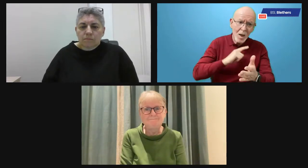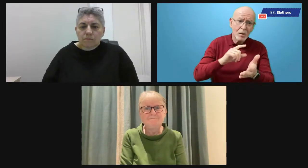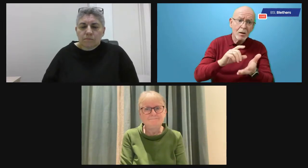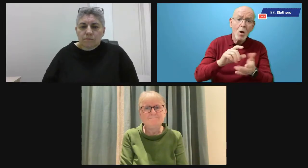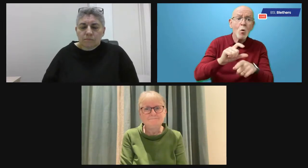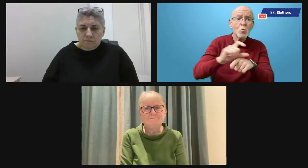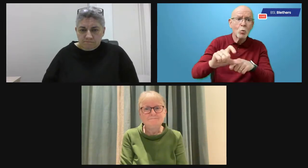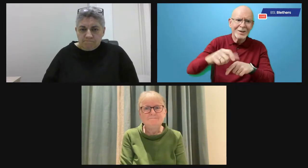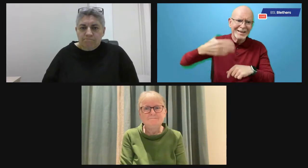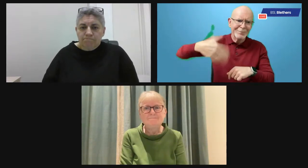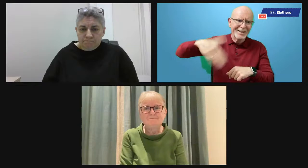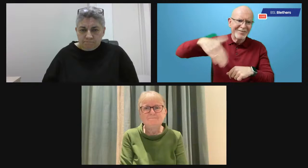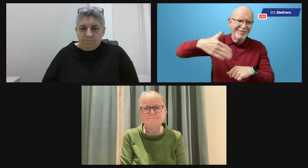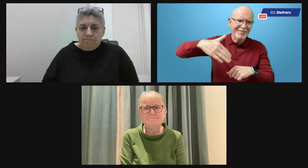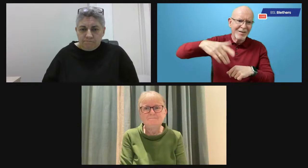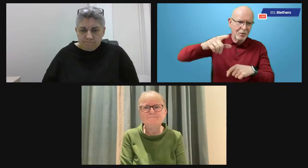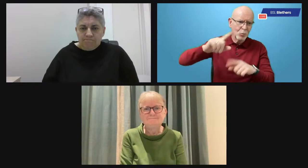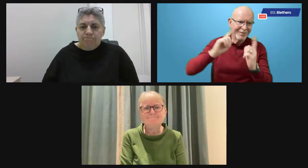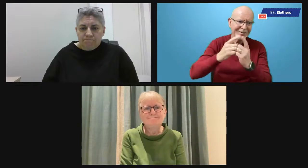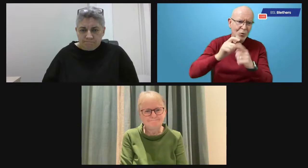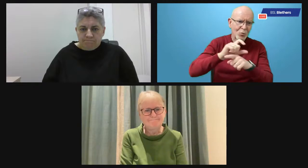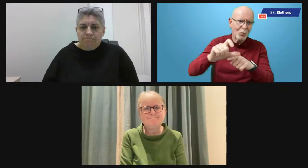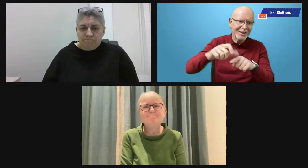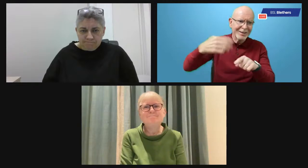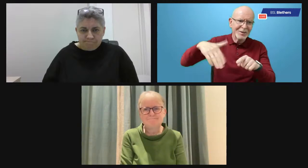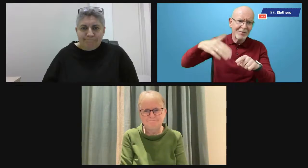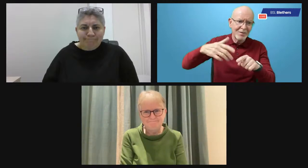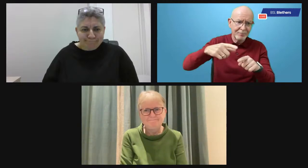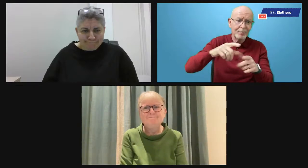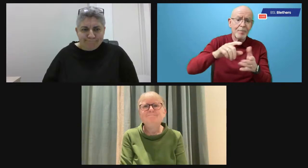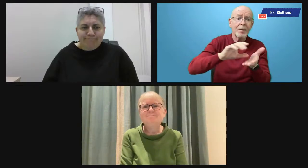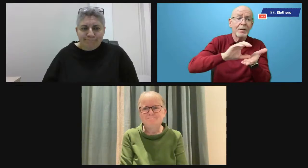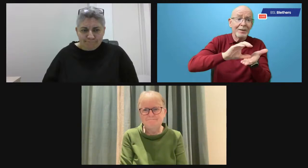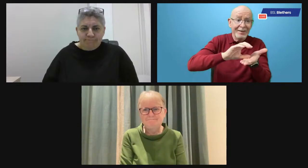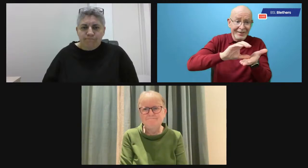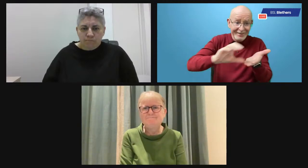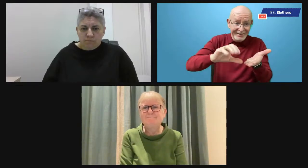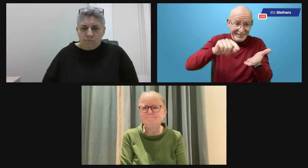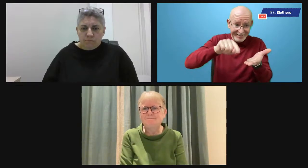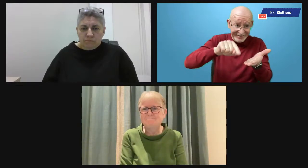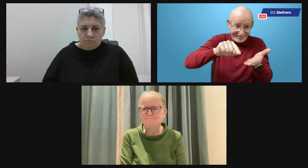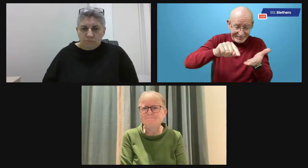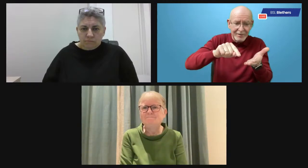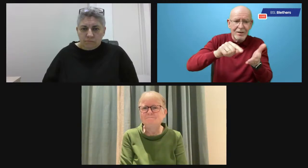getting self-funded, and it was really, really hard because the courses were really expensive to the